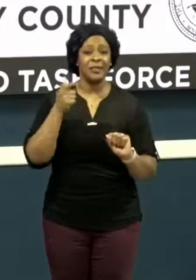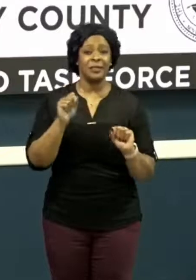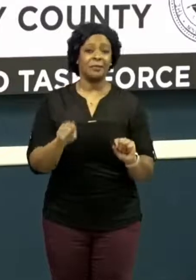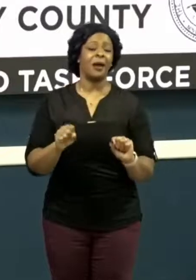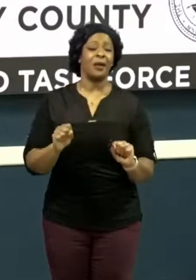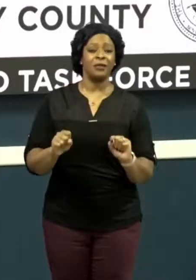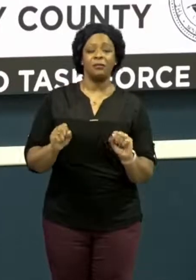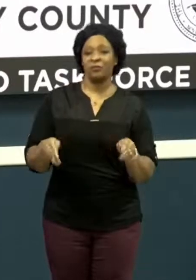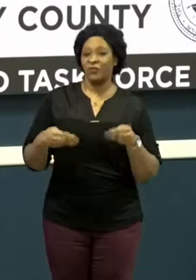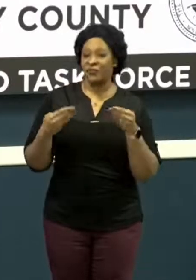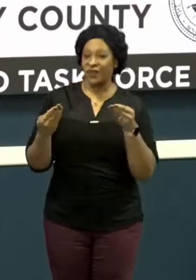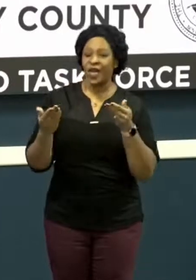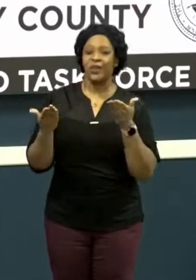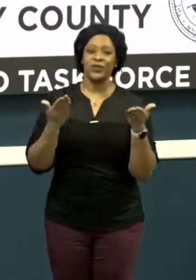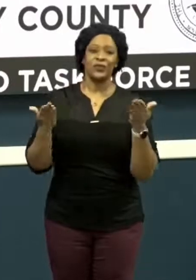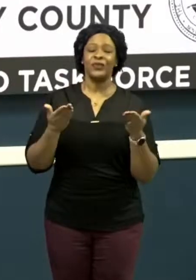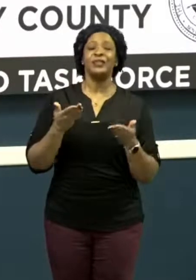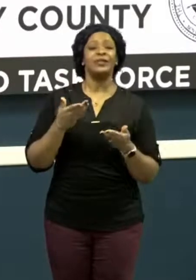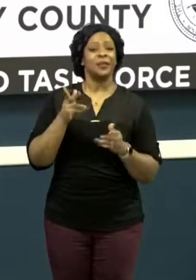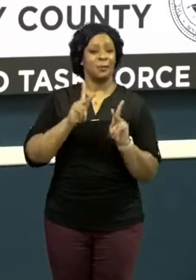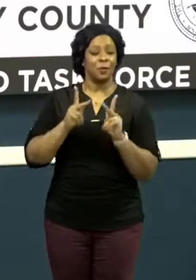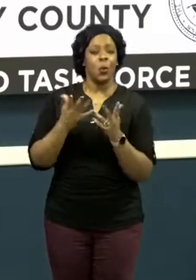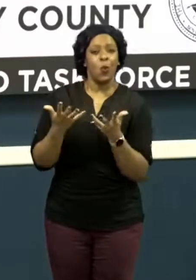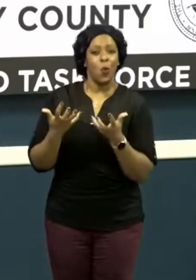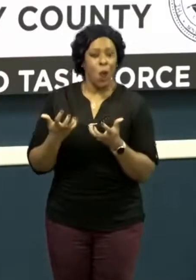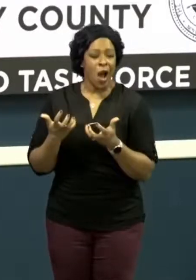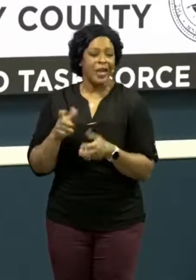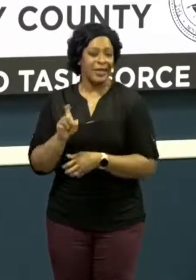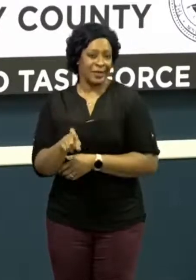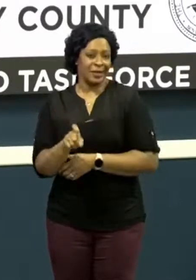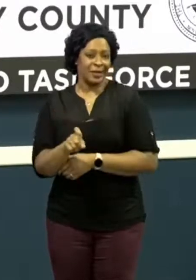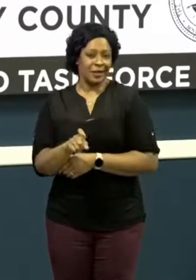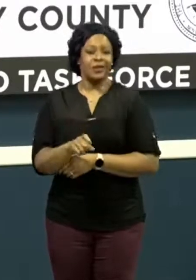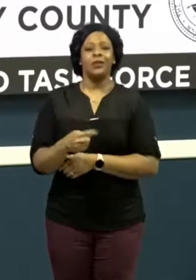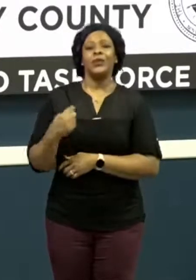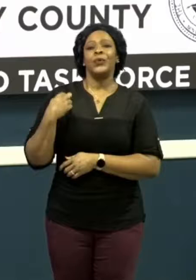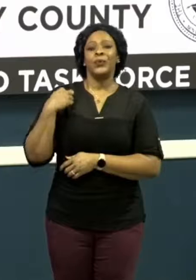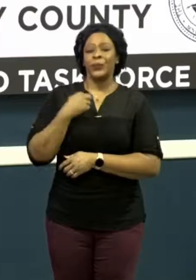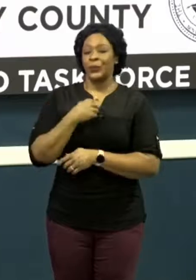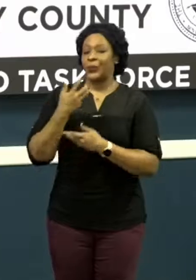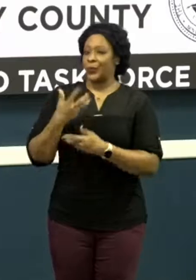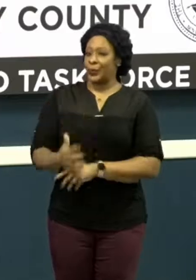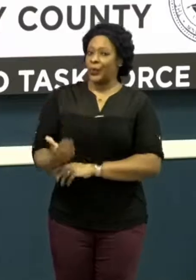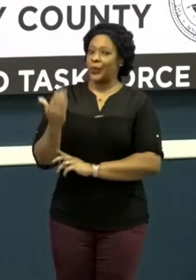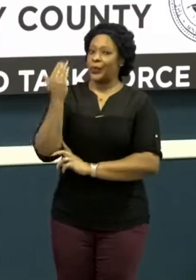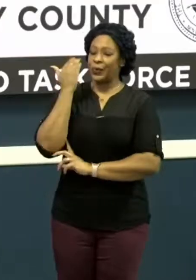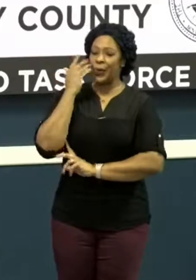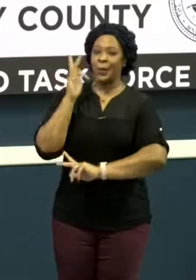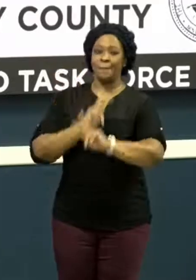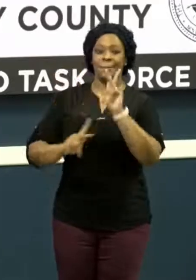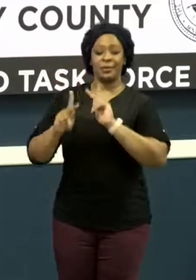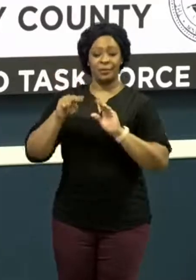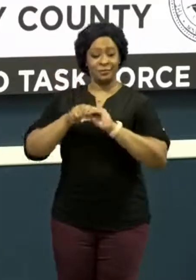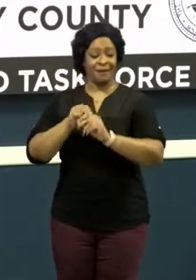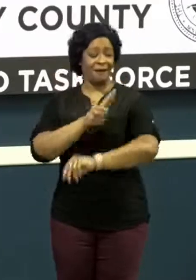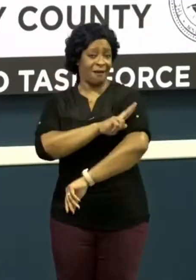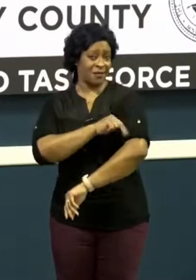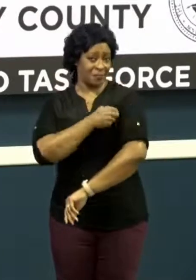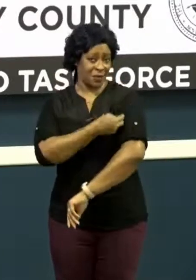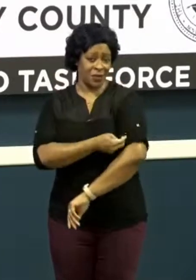of the services that people are presenting for. But with that, we also know that a lot of people in the